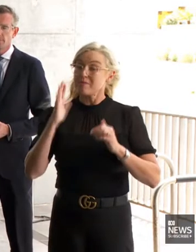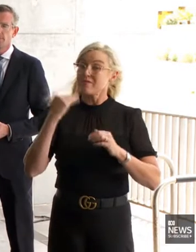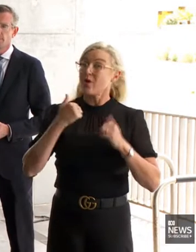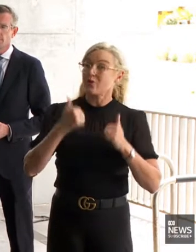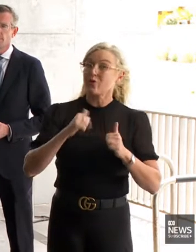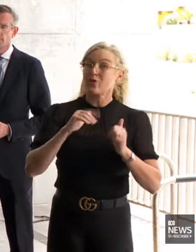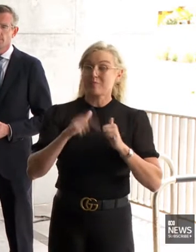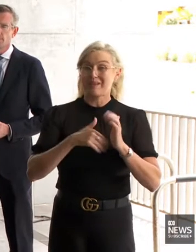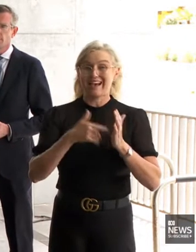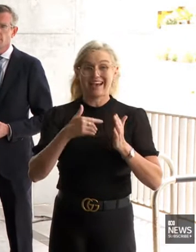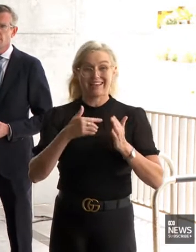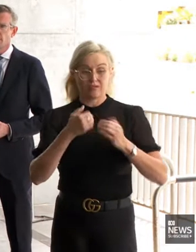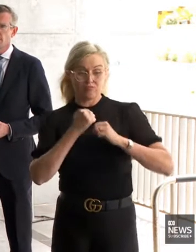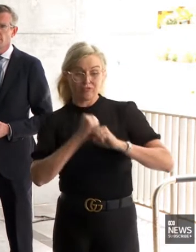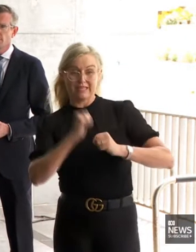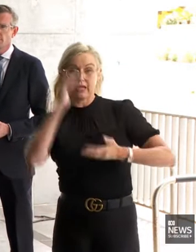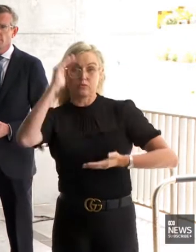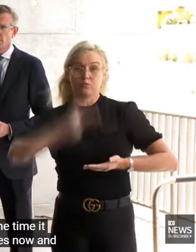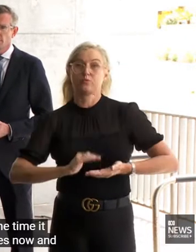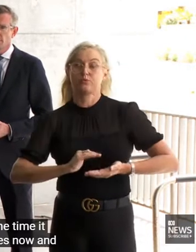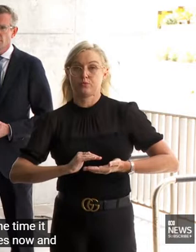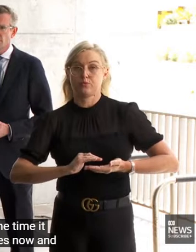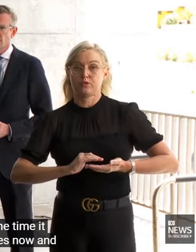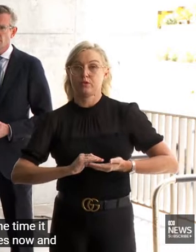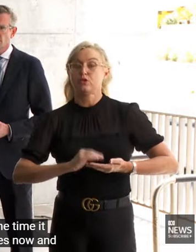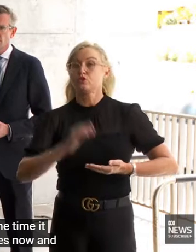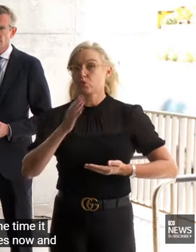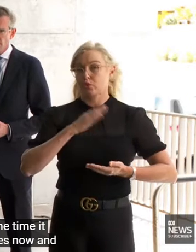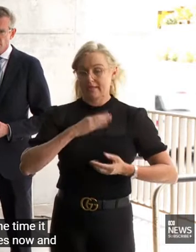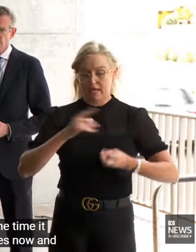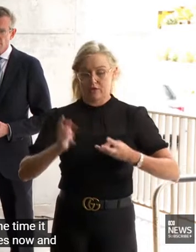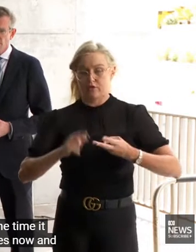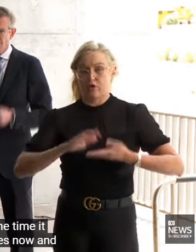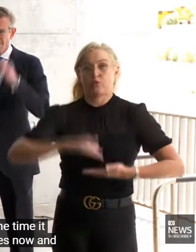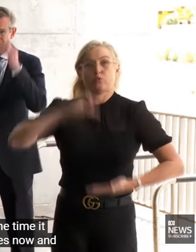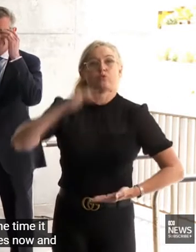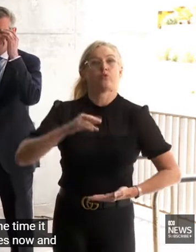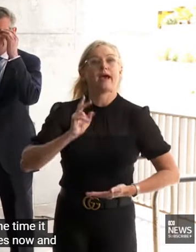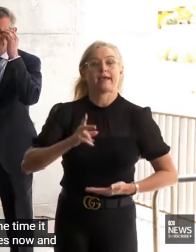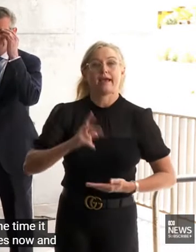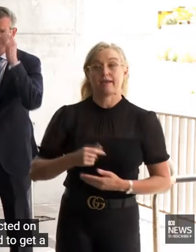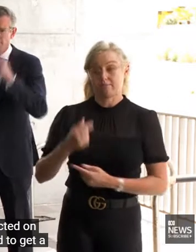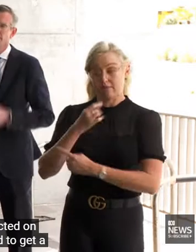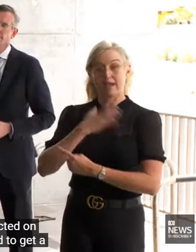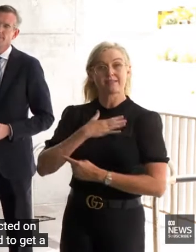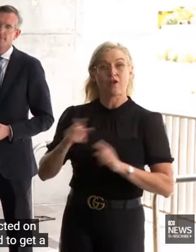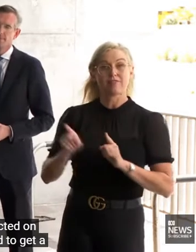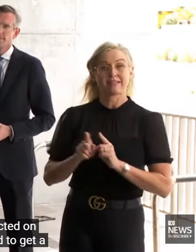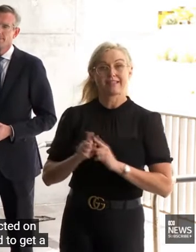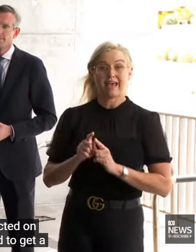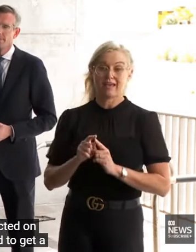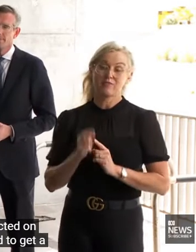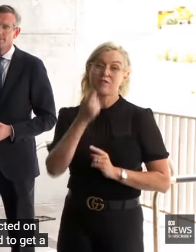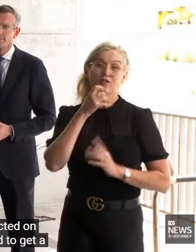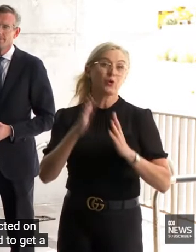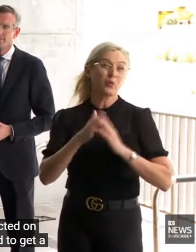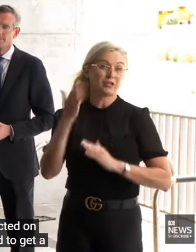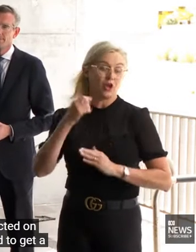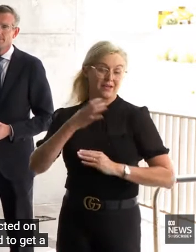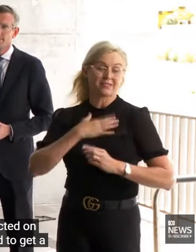challenges now and its waning effect on immunity, so we need to get a booster. I was one of those. I went and got mine a couple of weeks